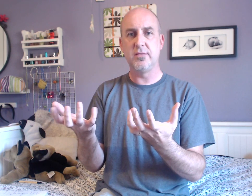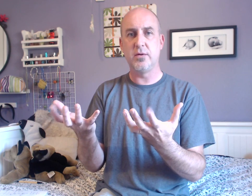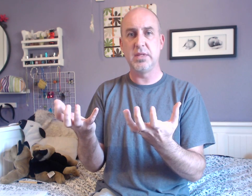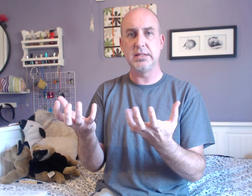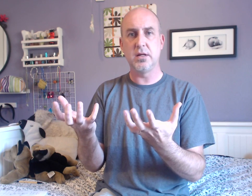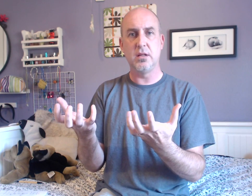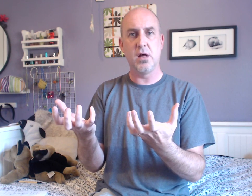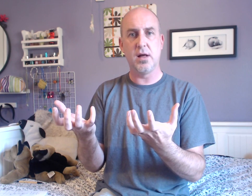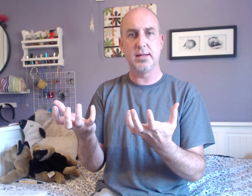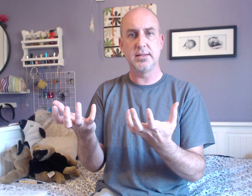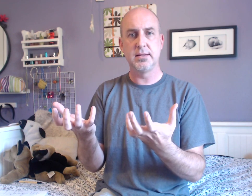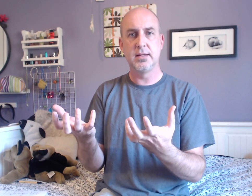these claws